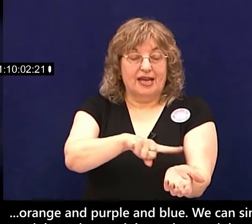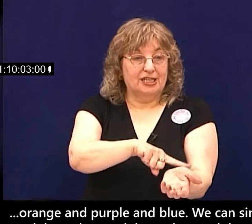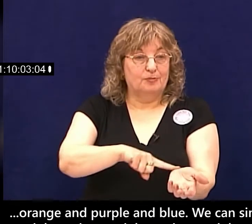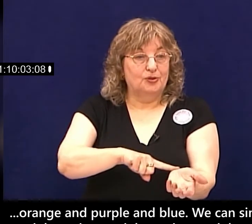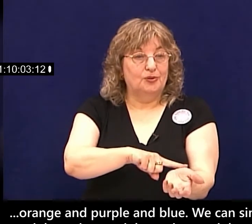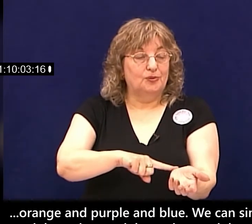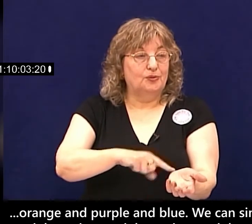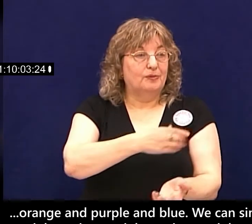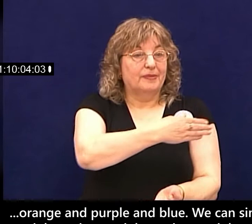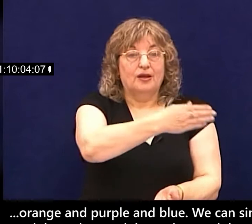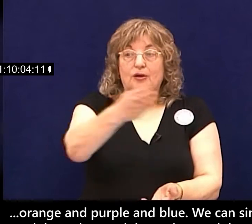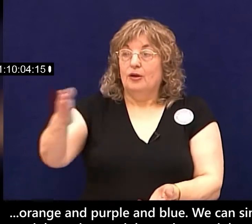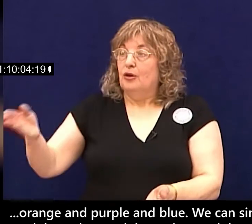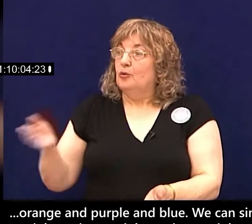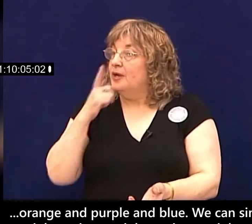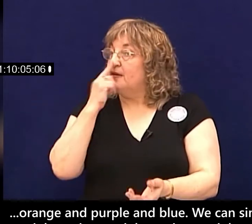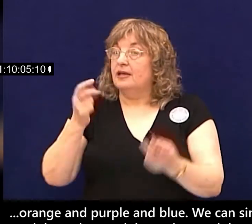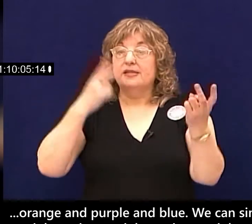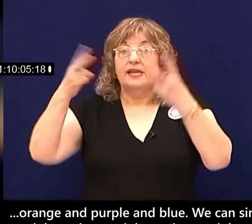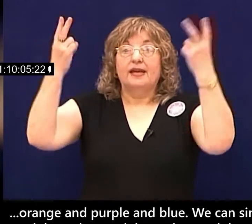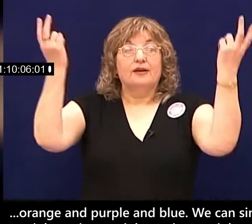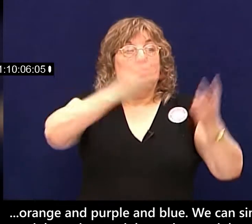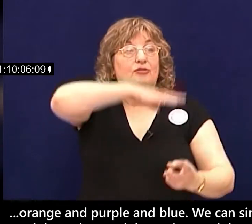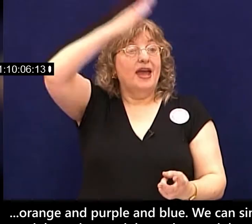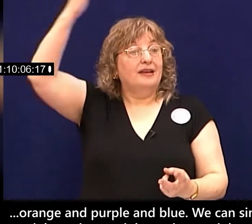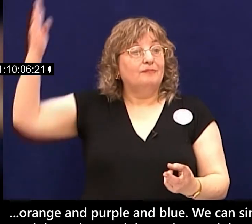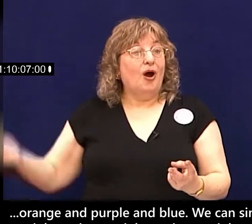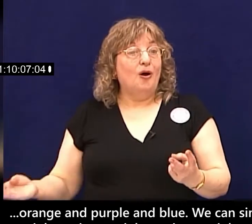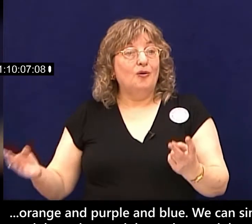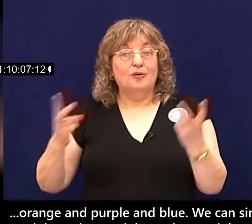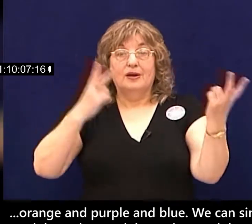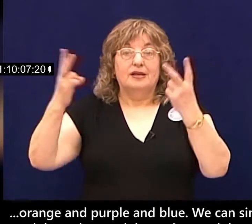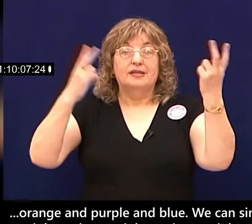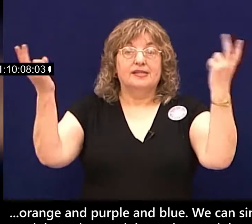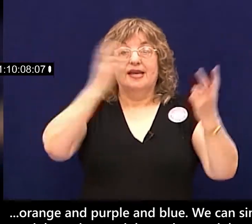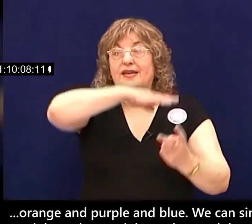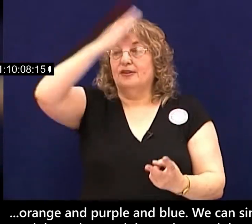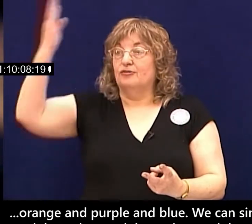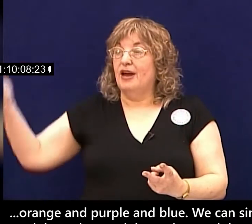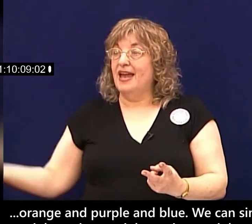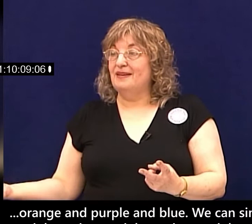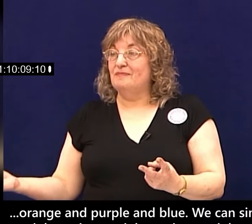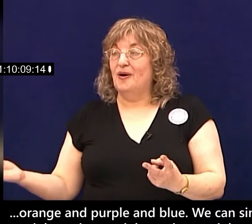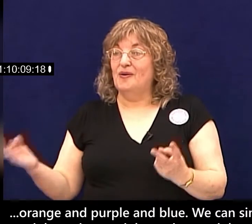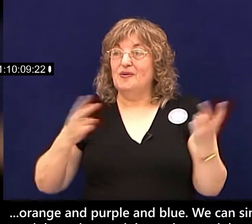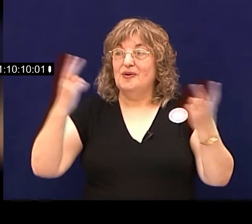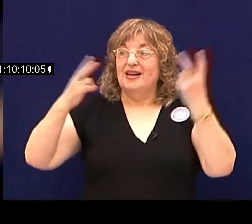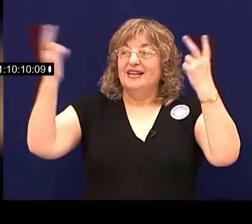and blue. We can sing a rainbow, sing a rainbow,